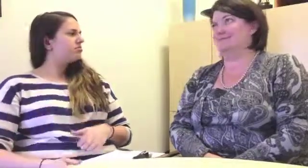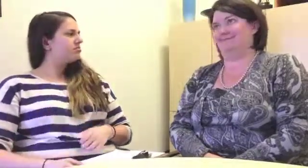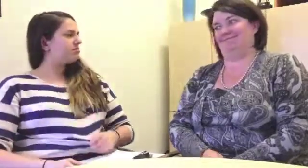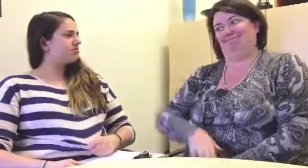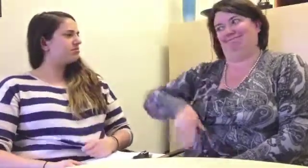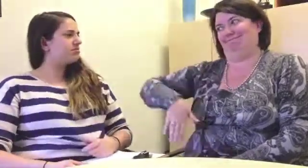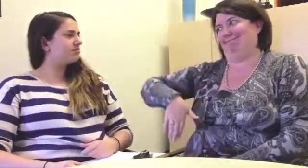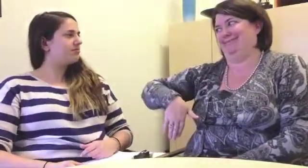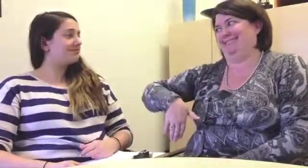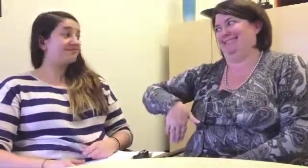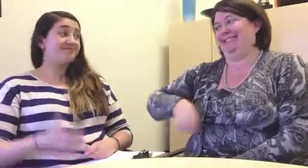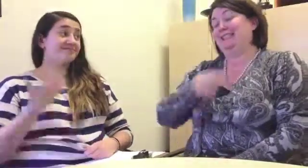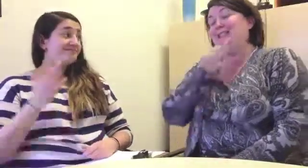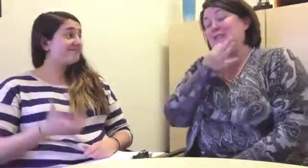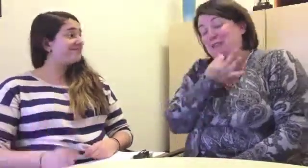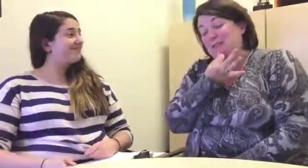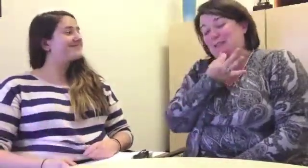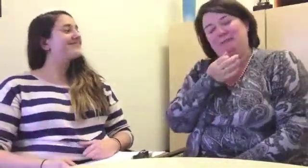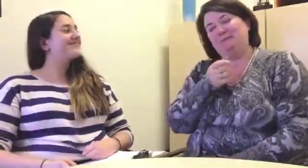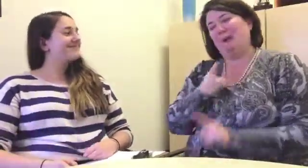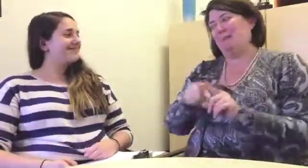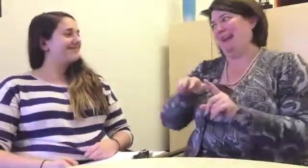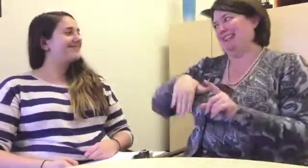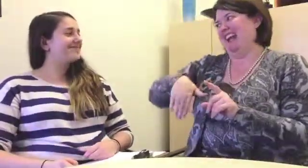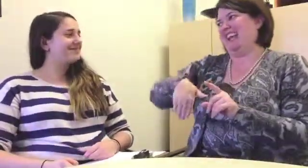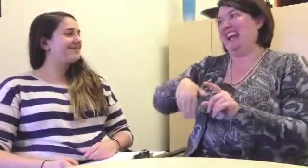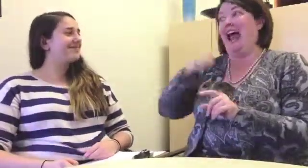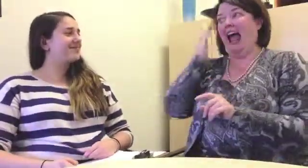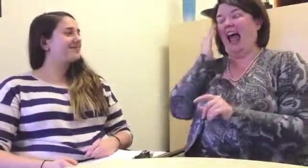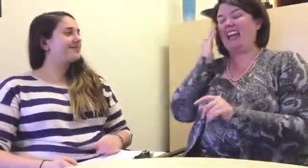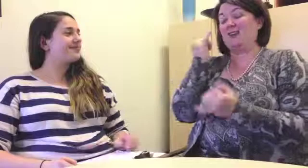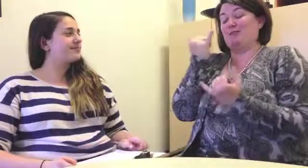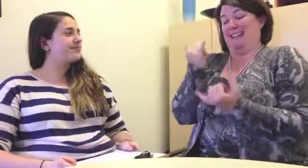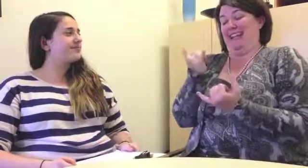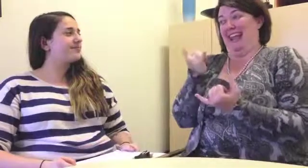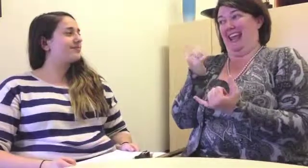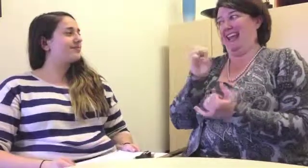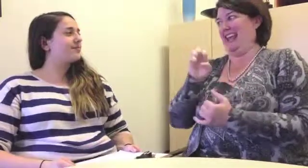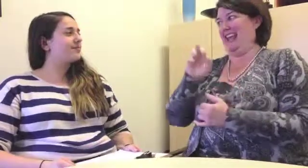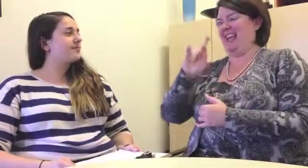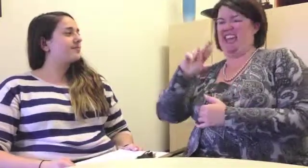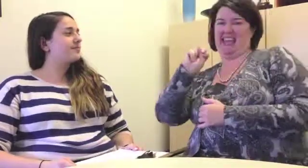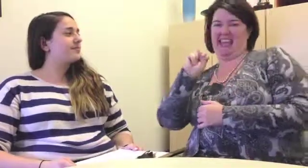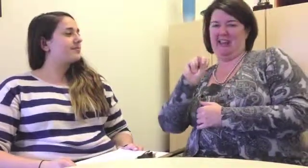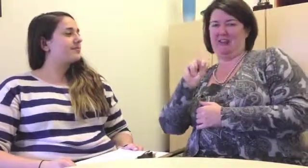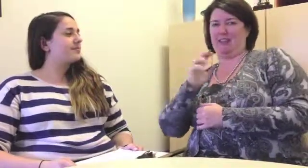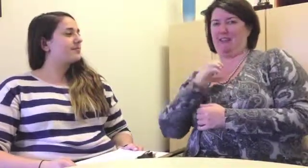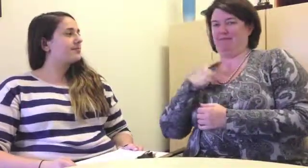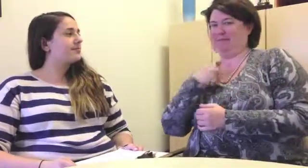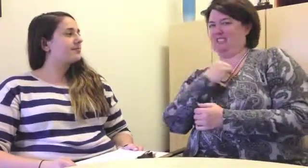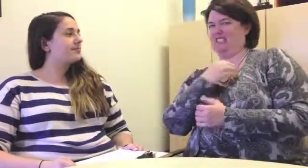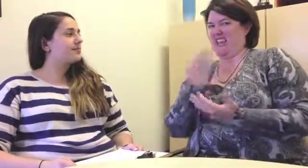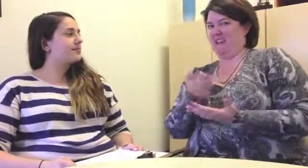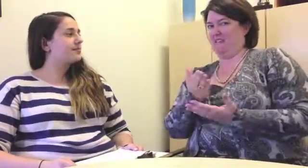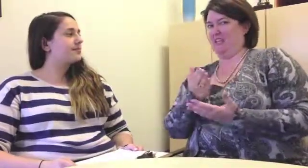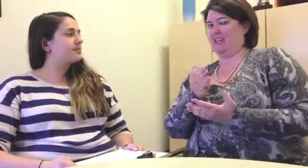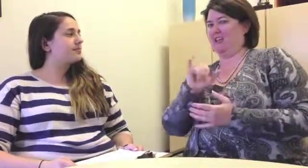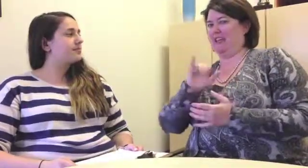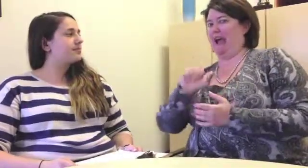amazing. What's going on with the gala for next year? Well, I don't know yet or when it will be. Right now, Erin, who